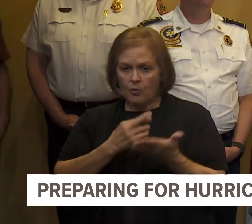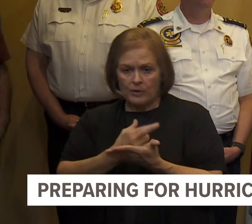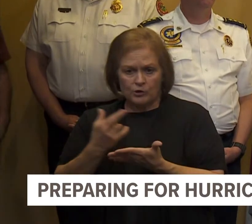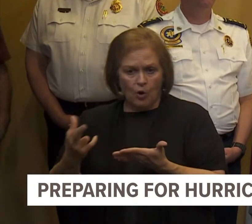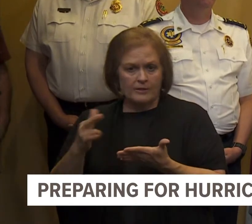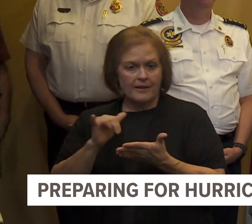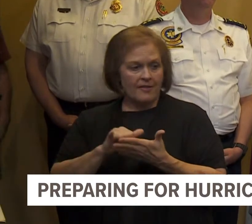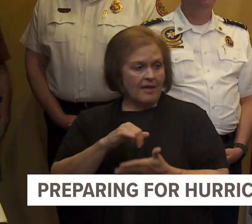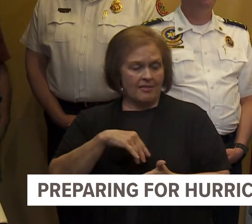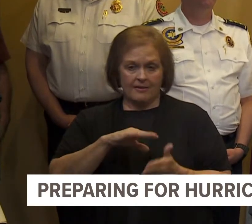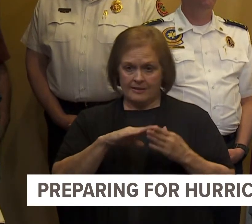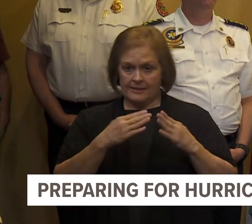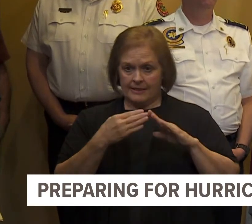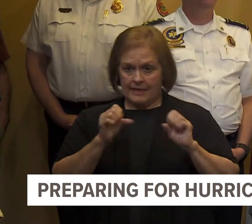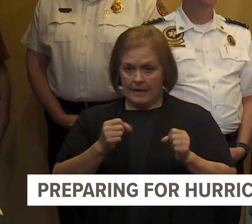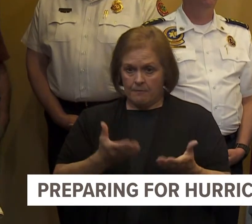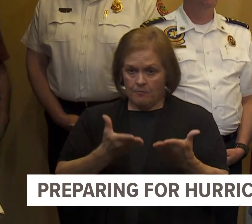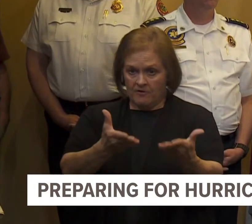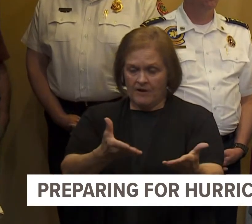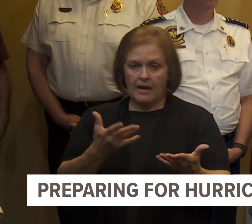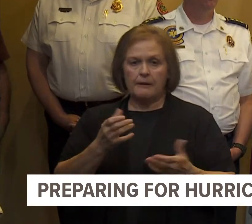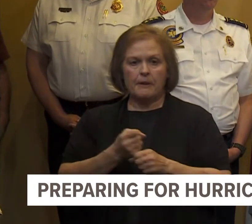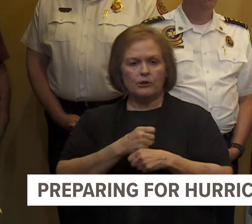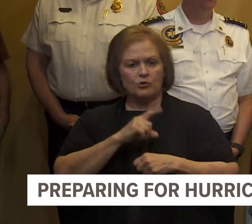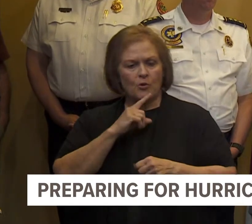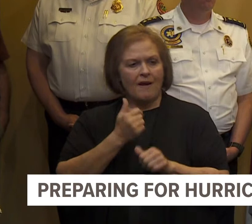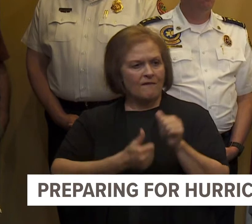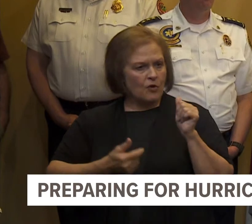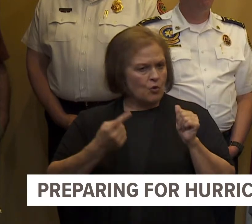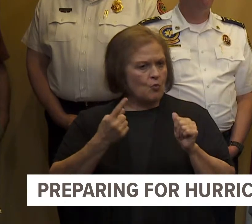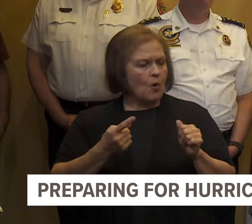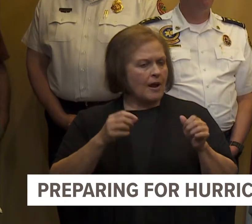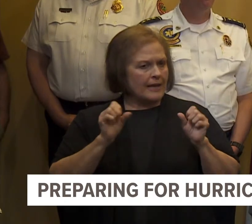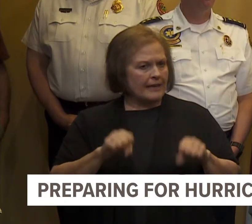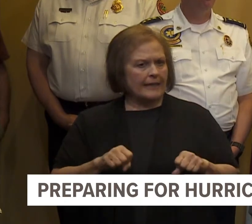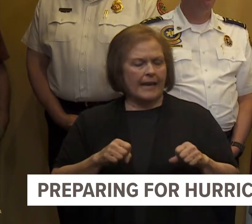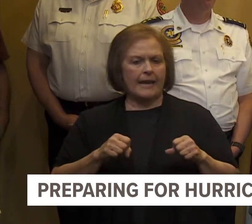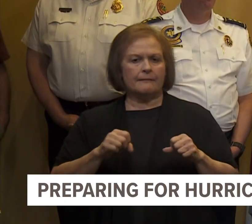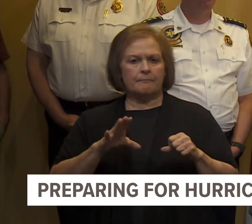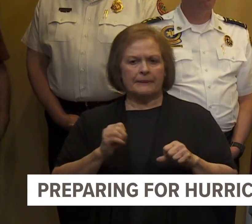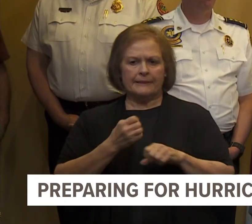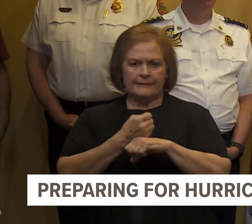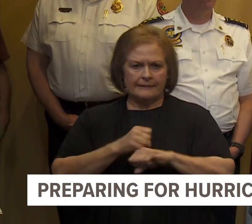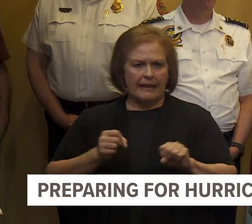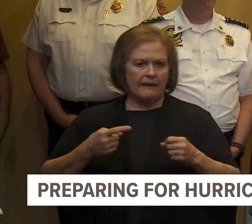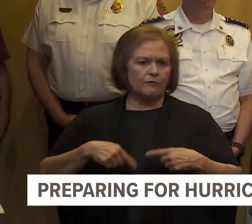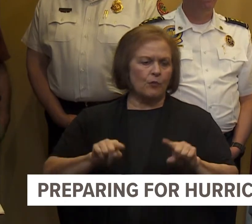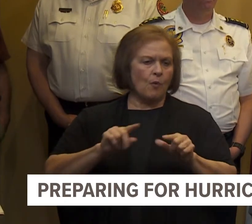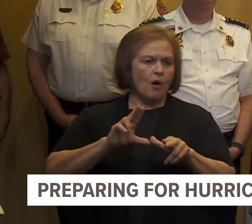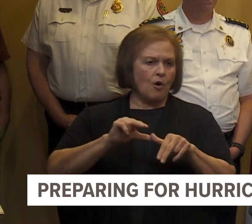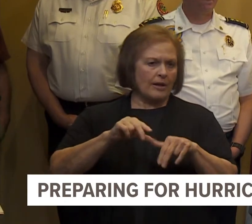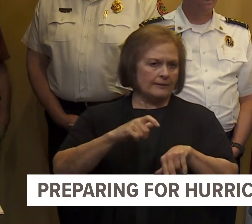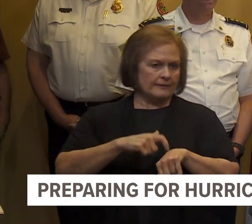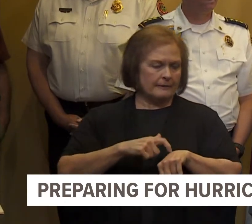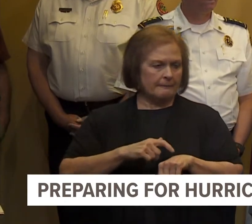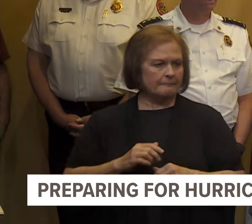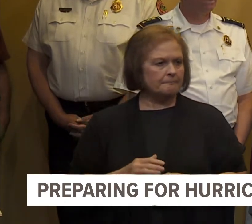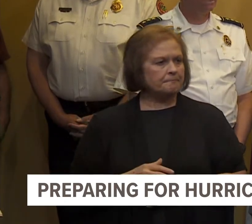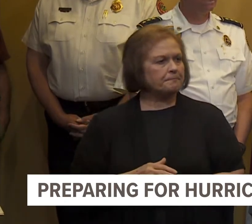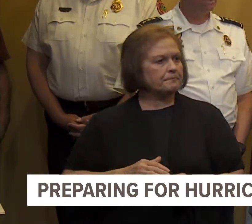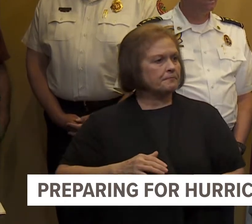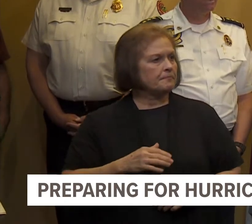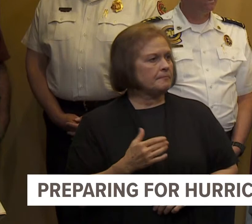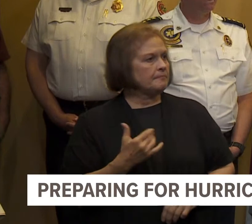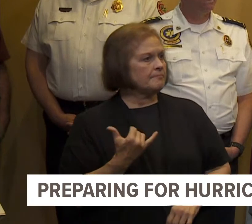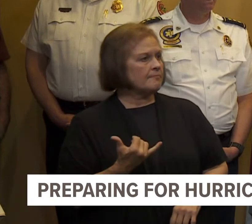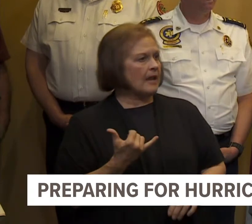are that the city provides, so that we can make sure that everybody gets through the season safe and sound. Thank you. Thank you, Director Chief.